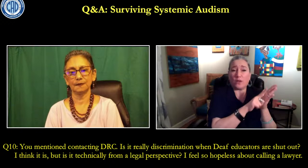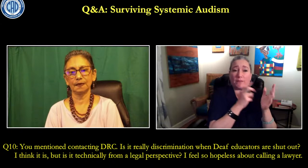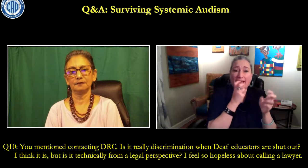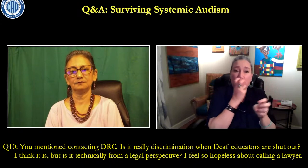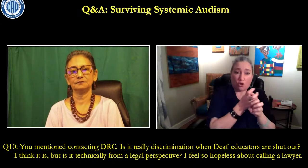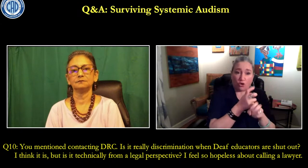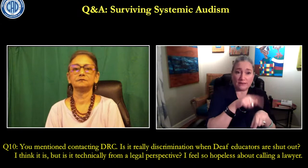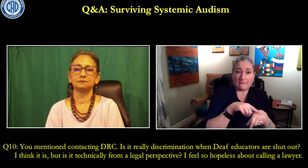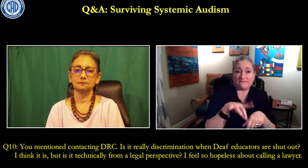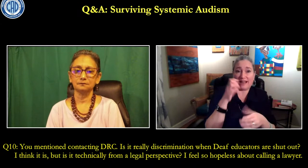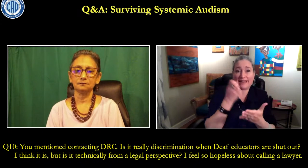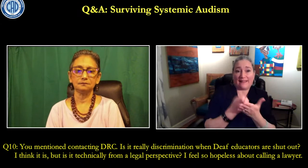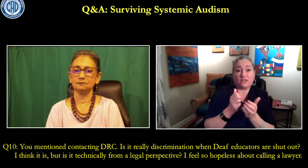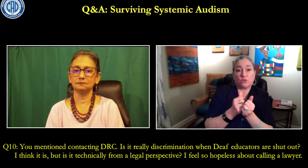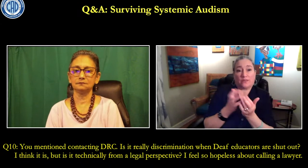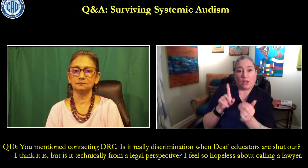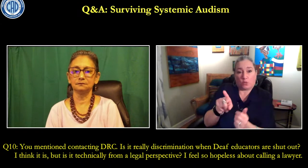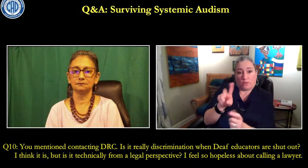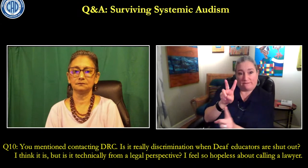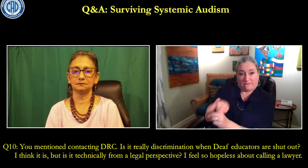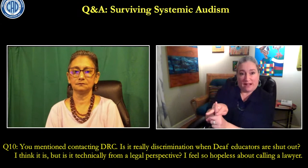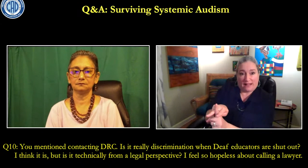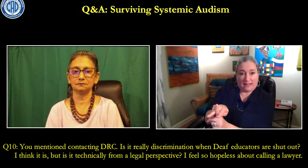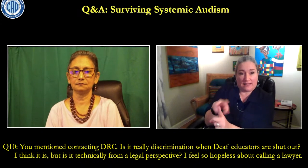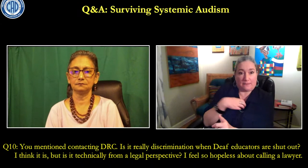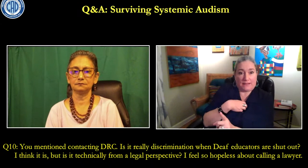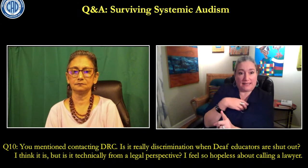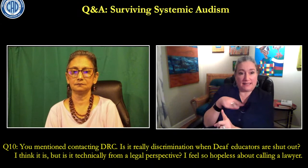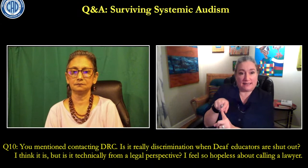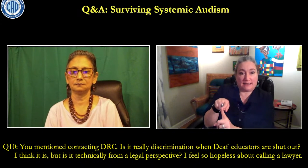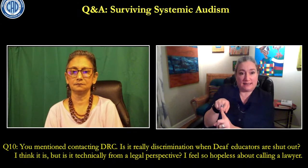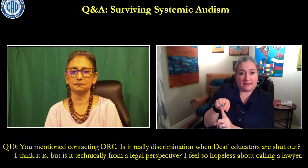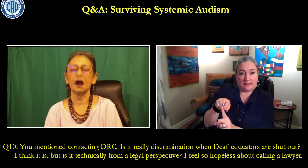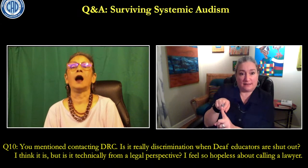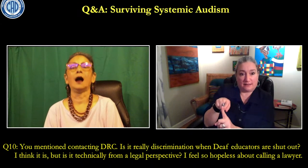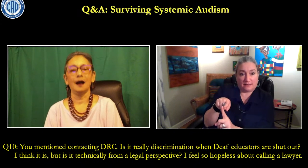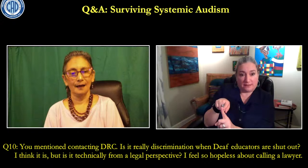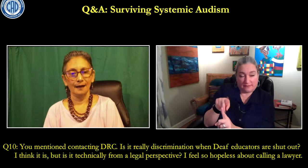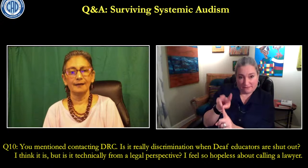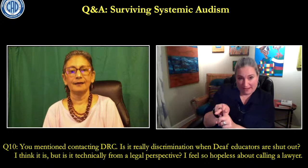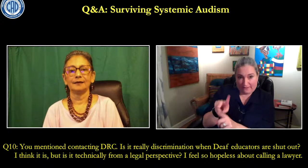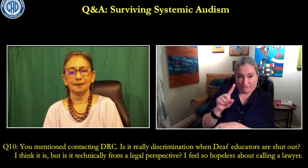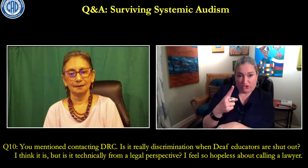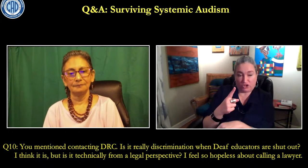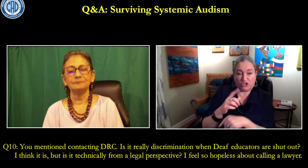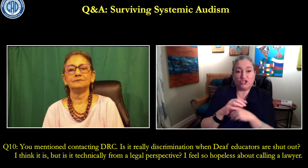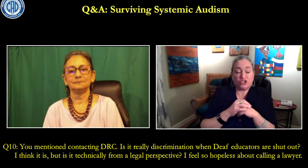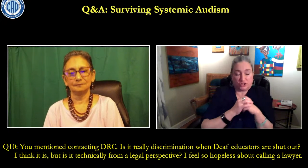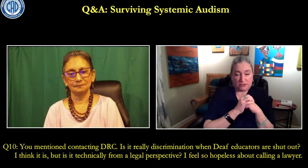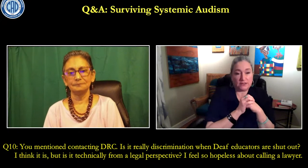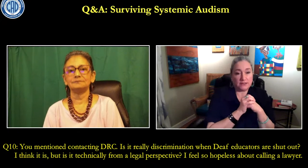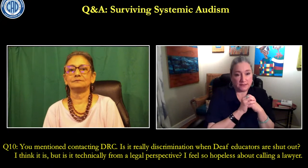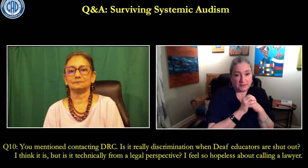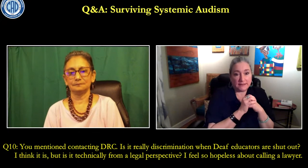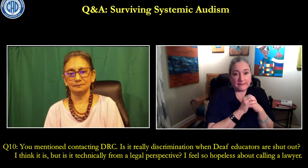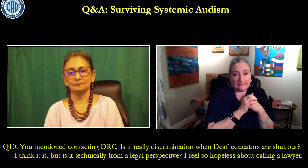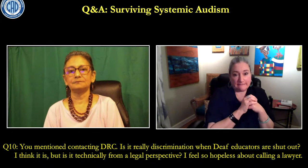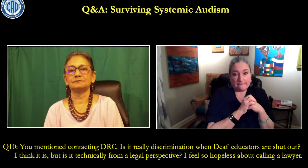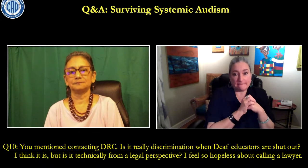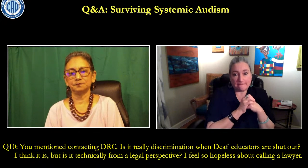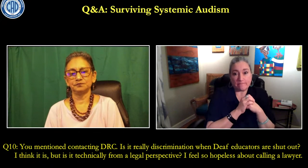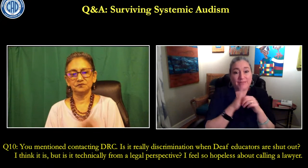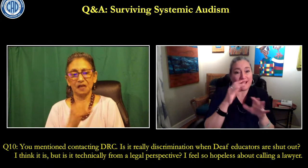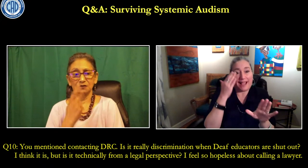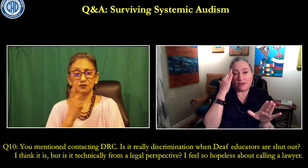to deaf professionals and that they're being shut out. Then contact the attorney. The attorney is going to have a hard time finding evidence unless you